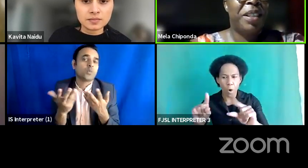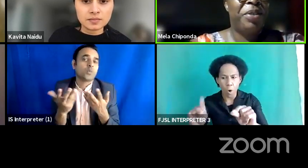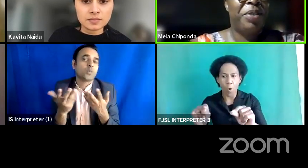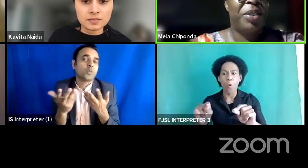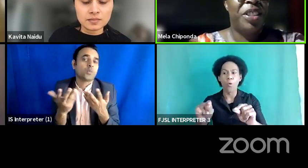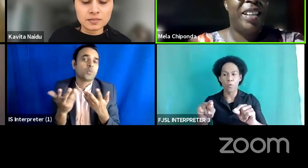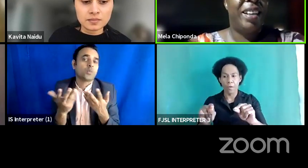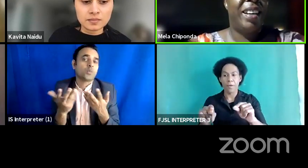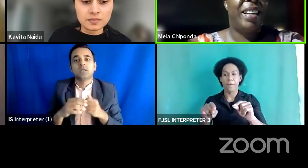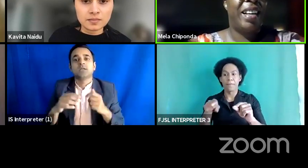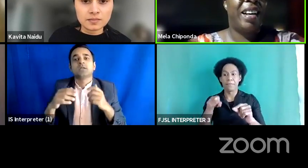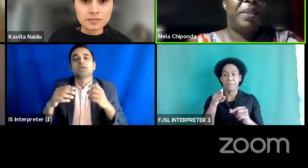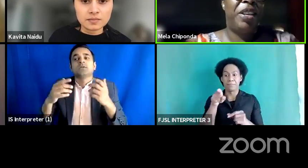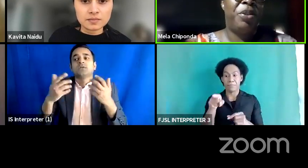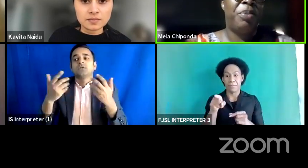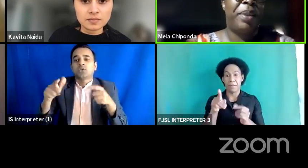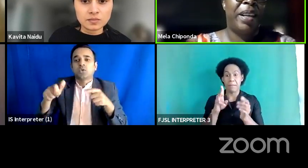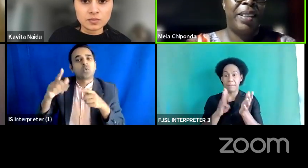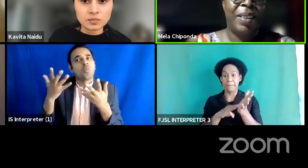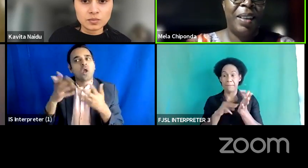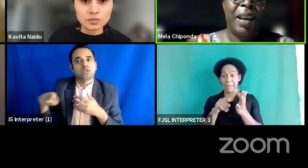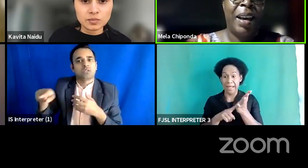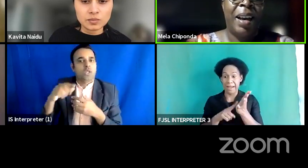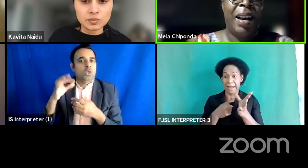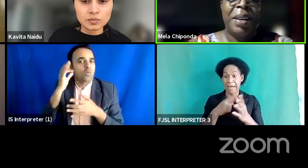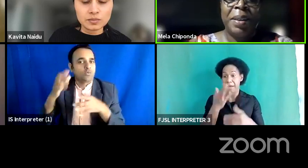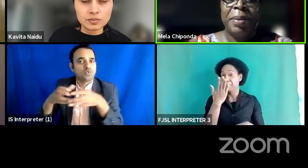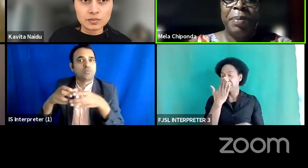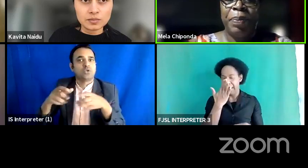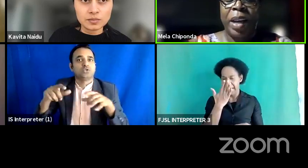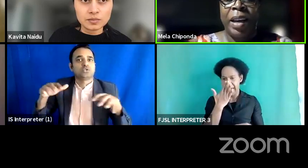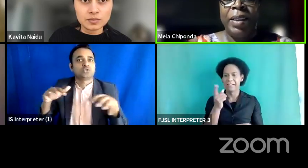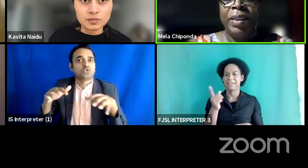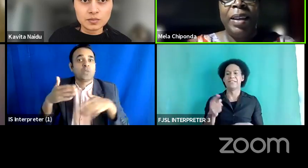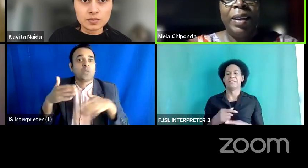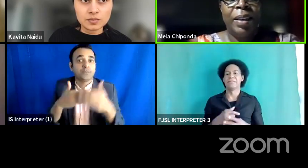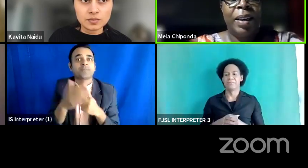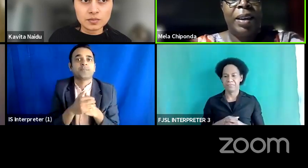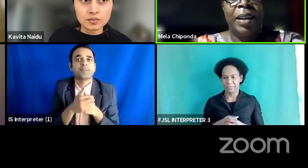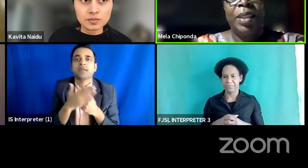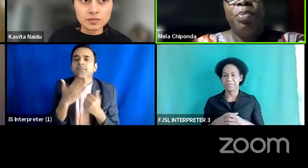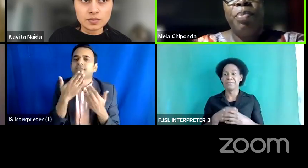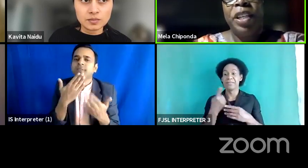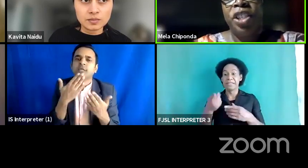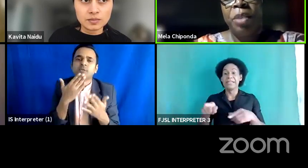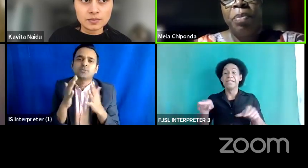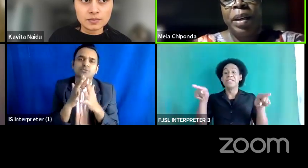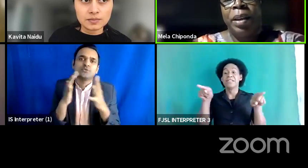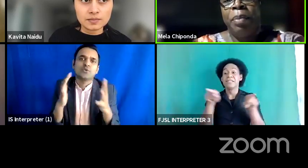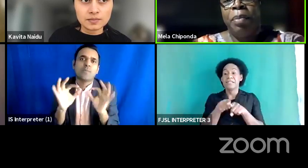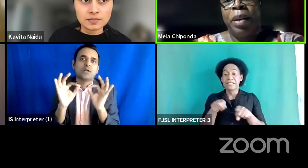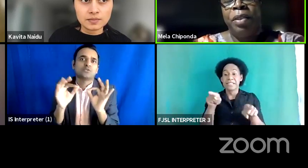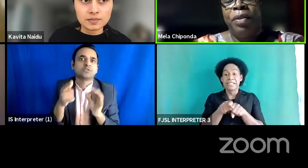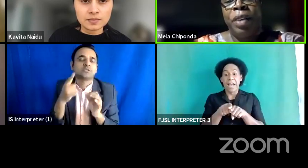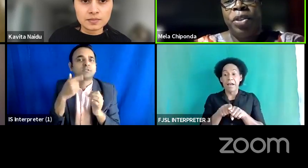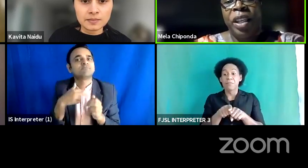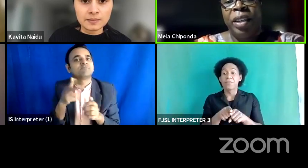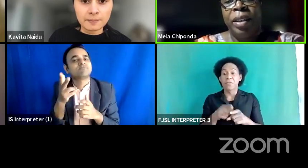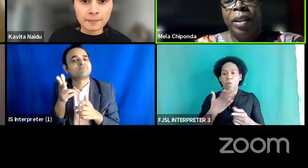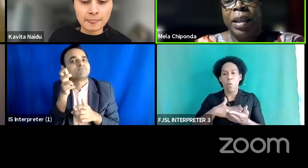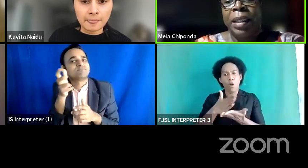Thank you very much, Felogene, and thank you, Priyanthi. I think, as mentioned